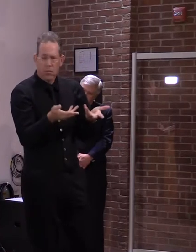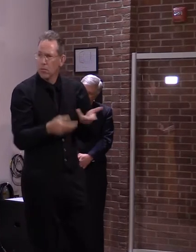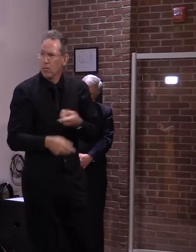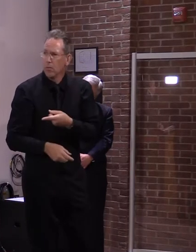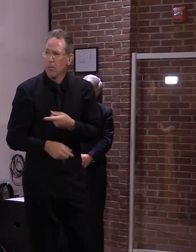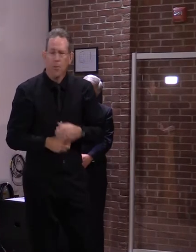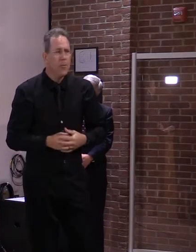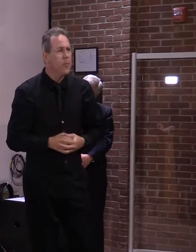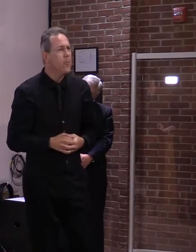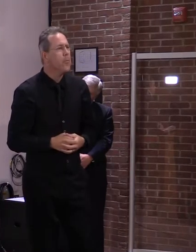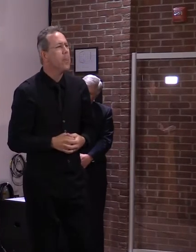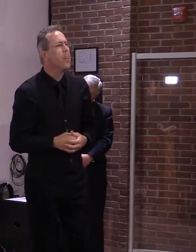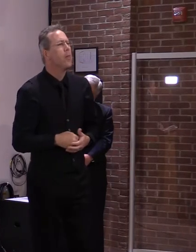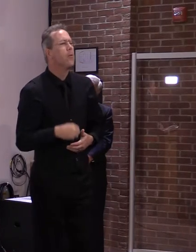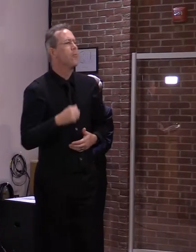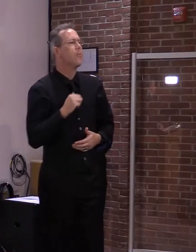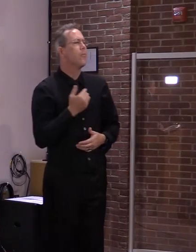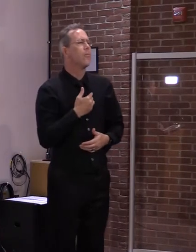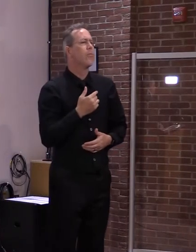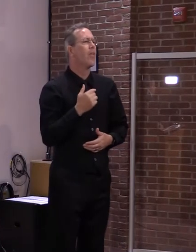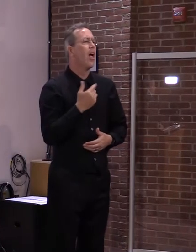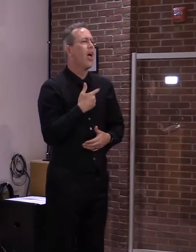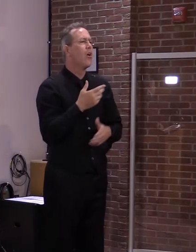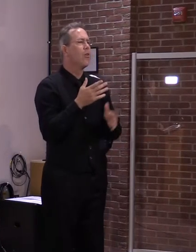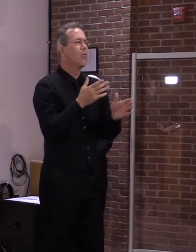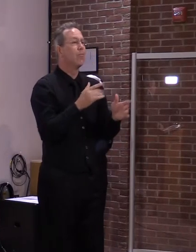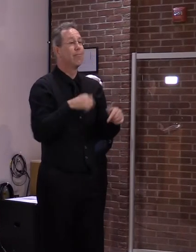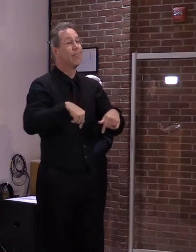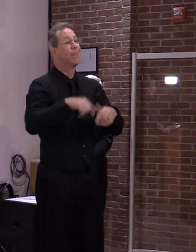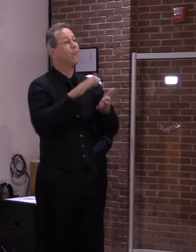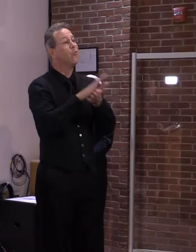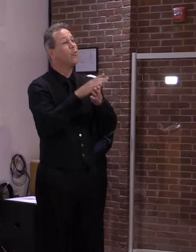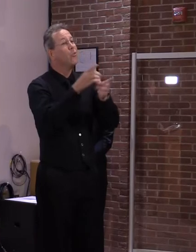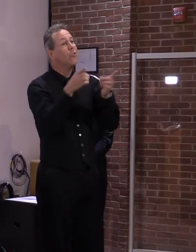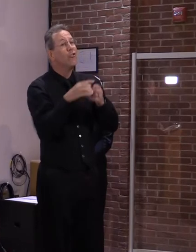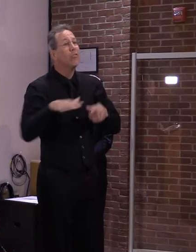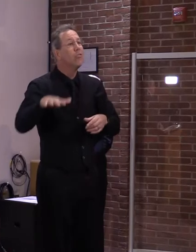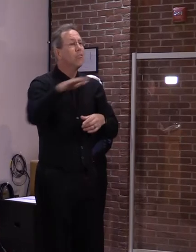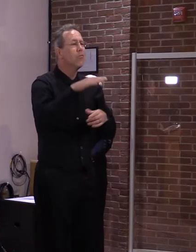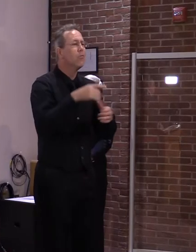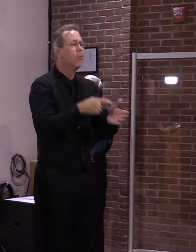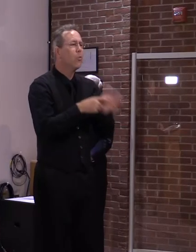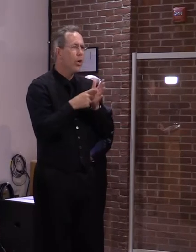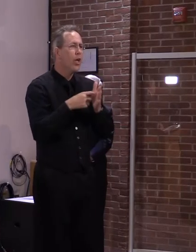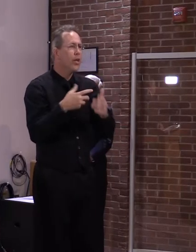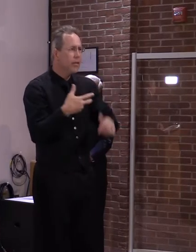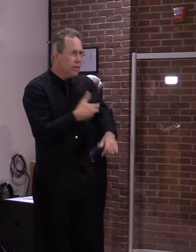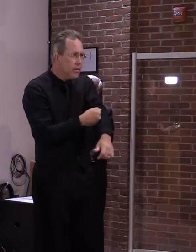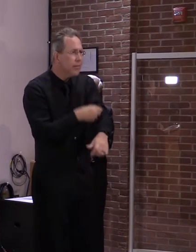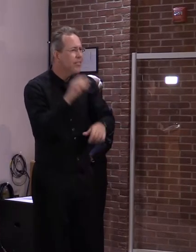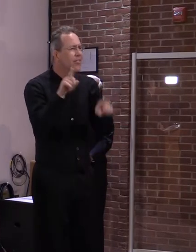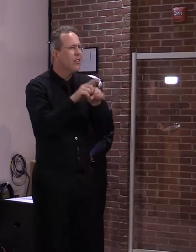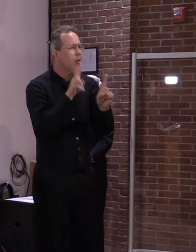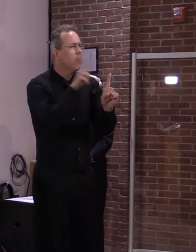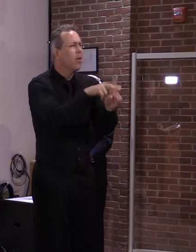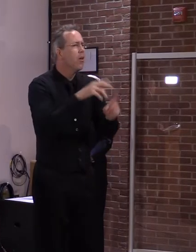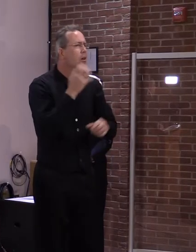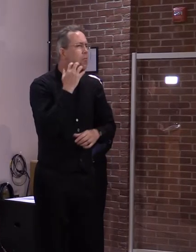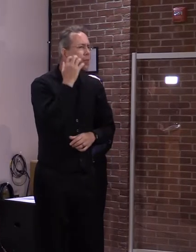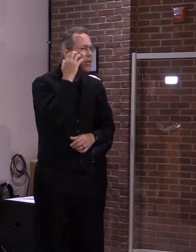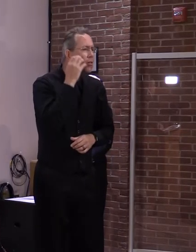you're thinking of things like measles and so forth, where we have a requirement to attend public. In order to attend public school, you have to